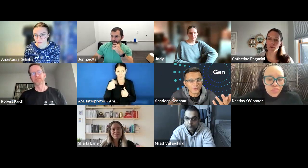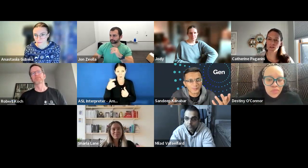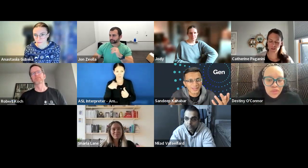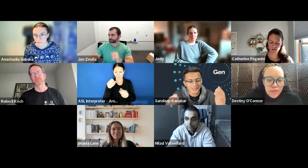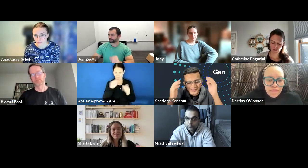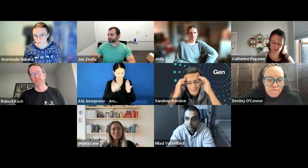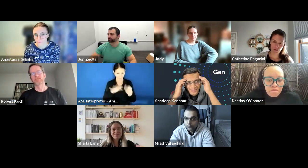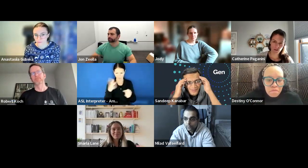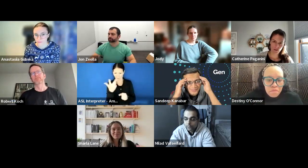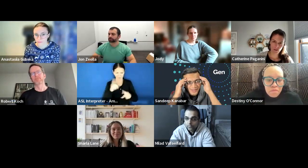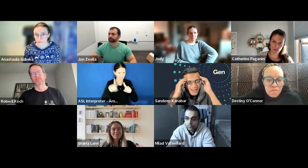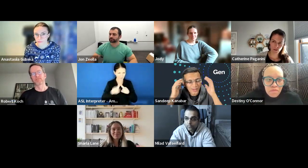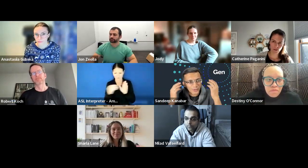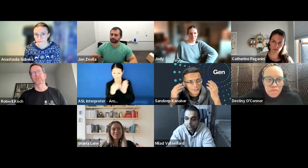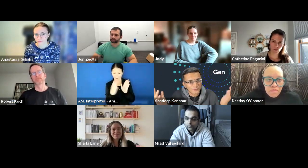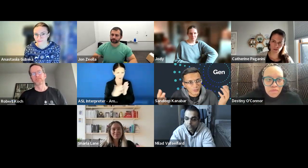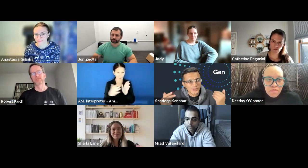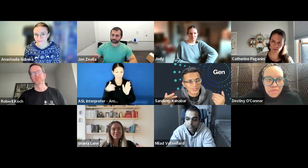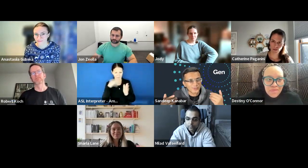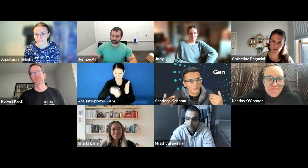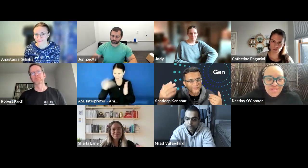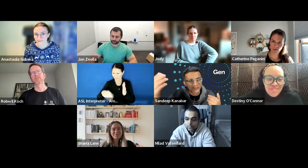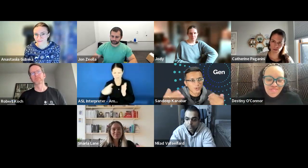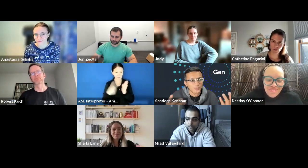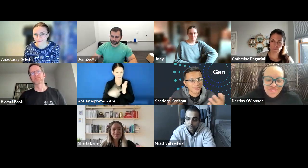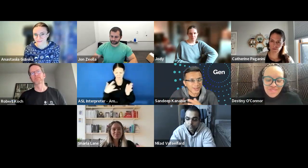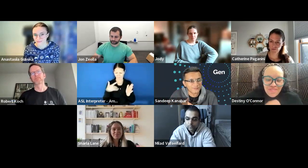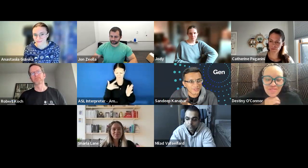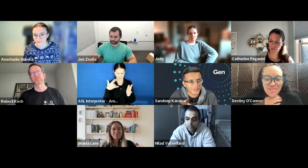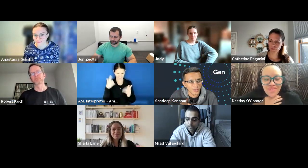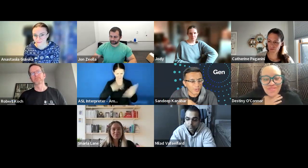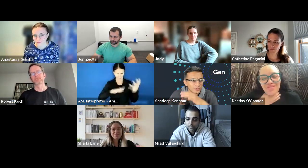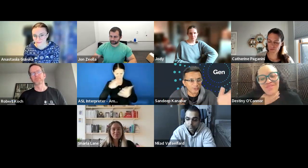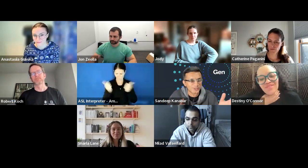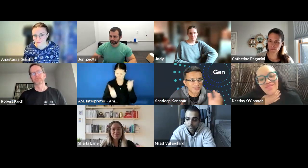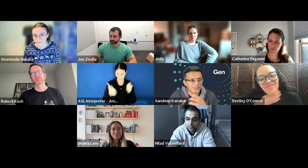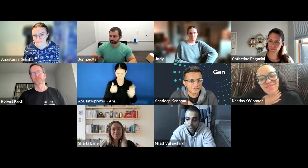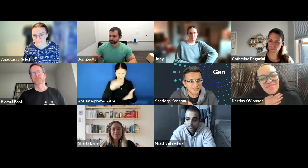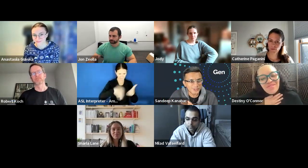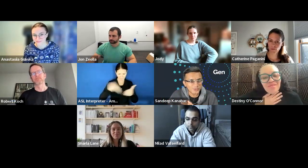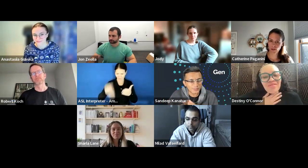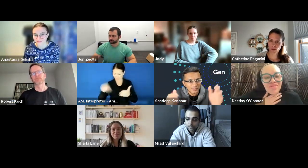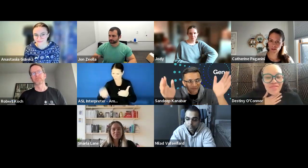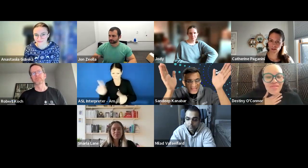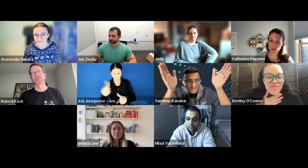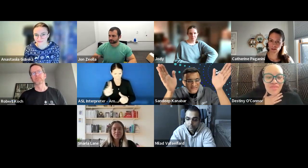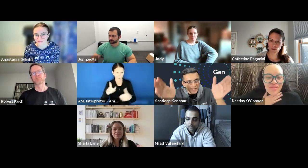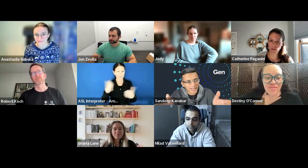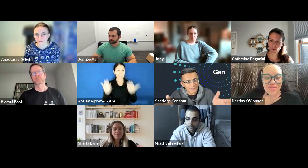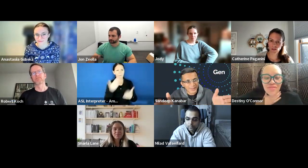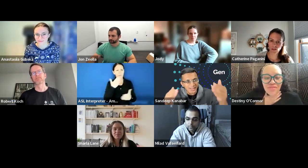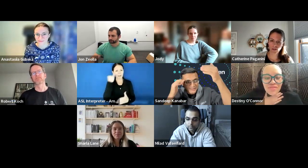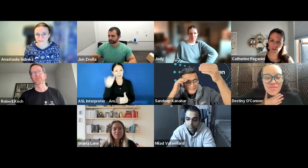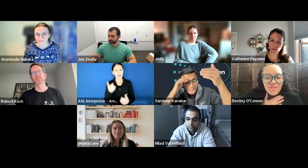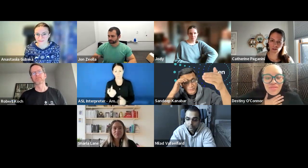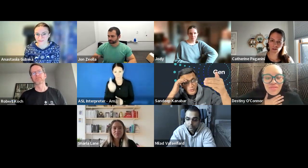different documents. And sometimes I sort of lose sense of which document I'm filling or where to search. So maybe we have a